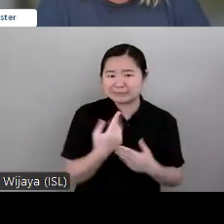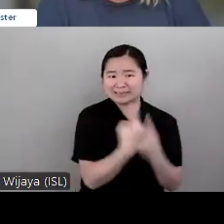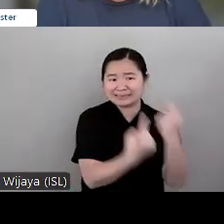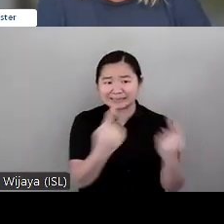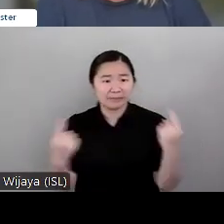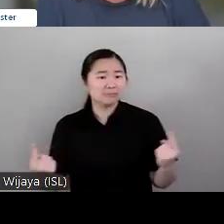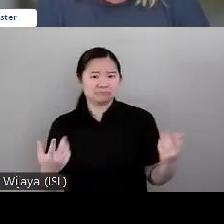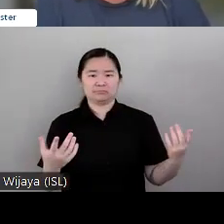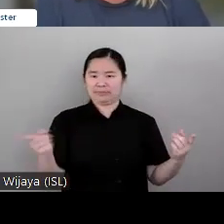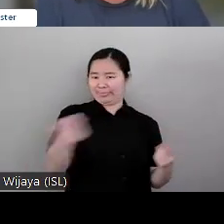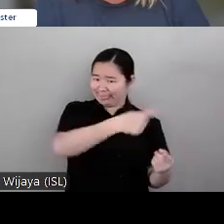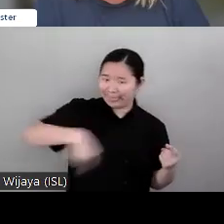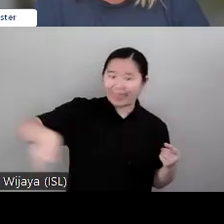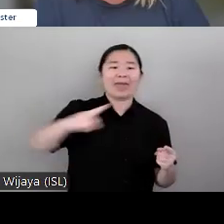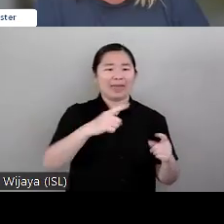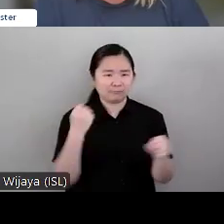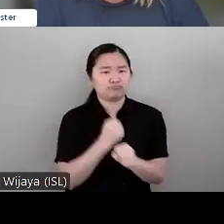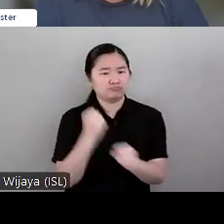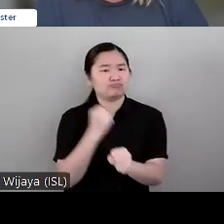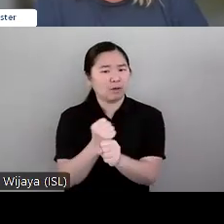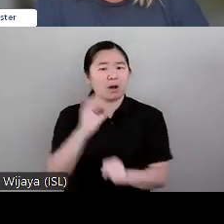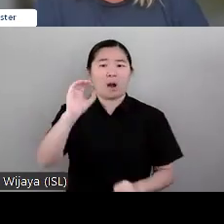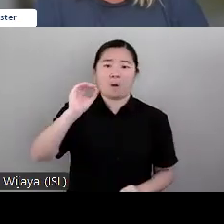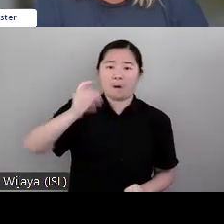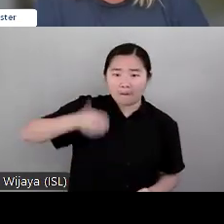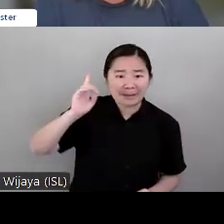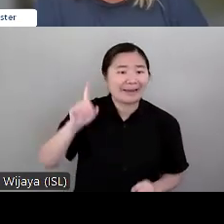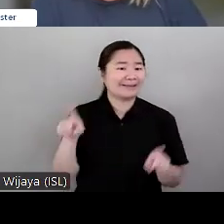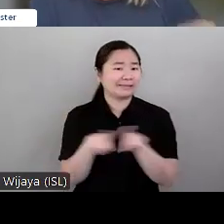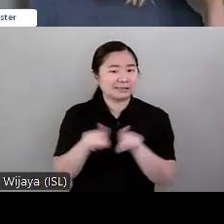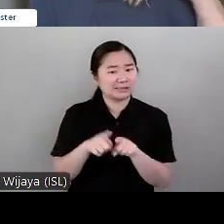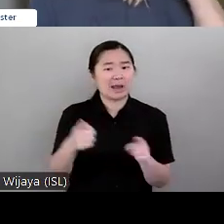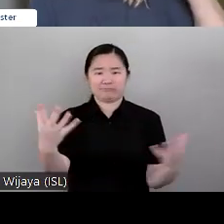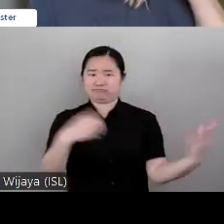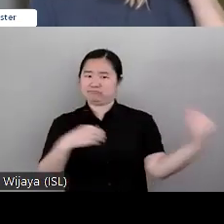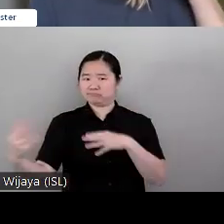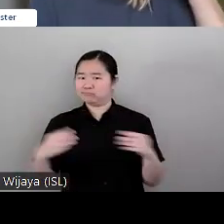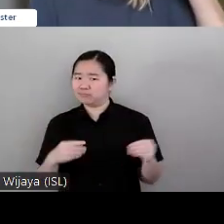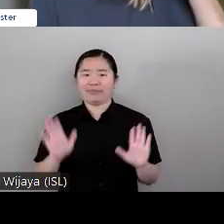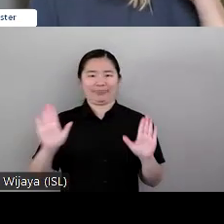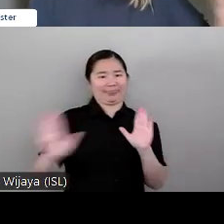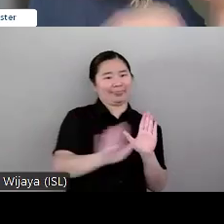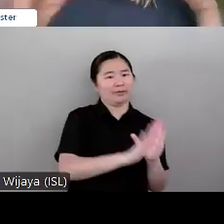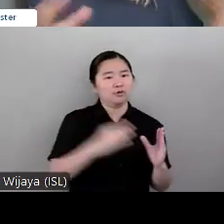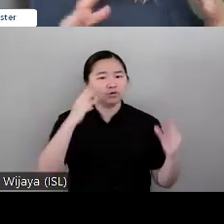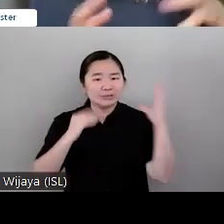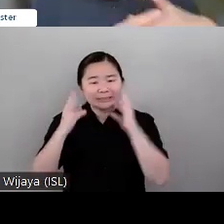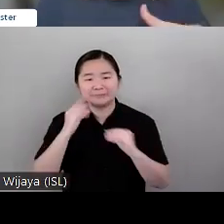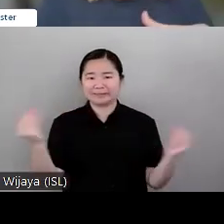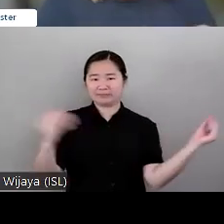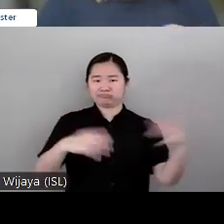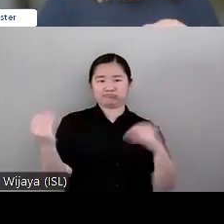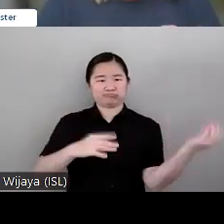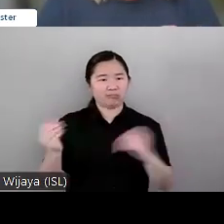safeguarding. And it takes significant time, the fact that it takes significant time, that funders often don't, it's the